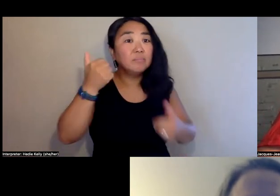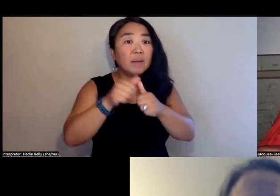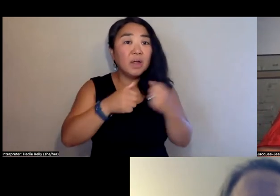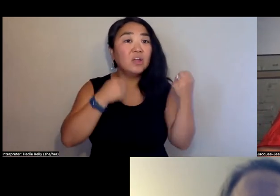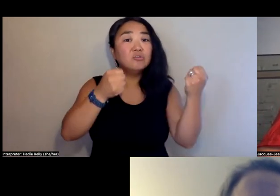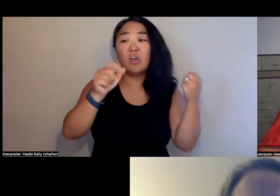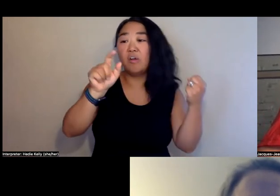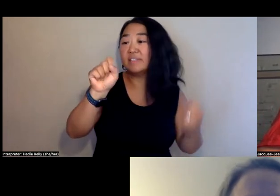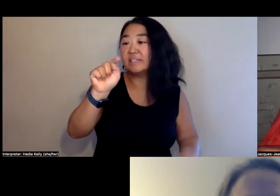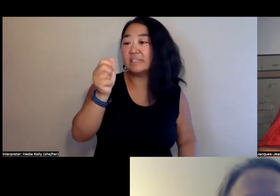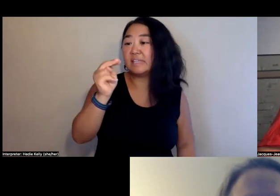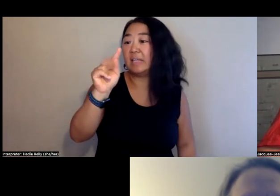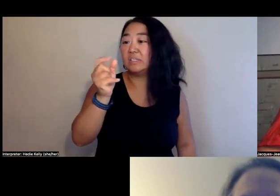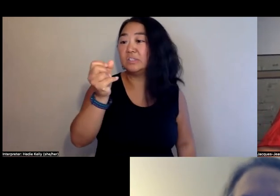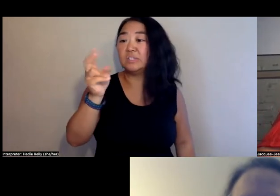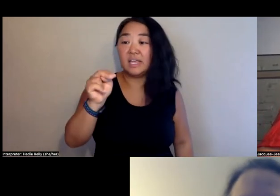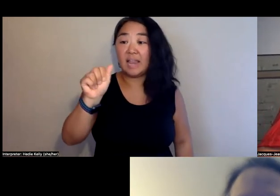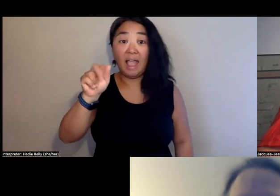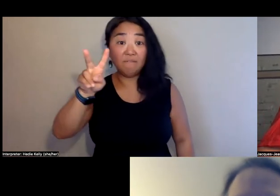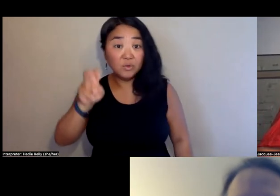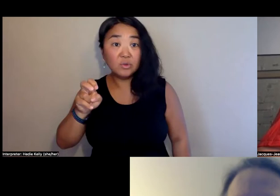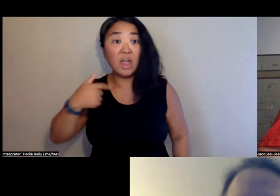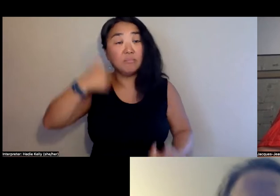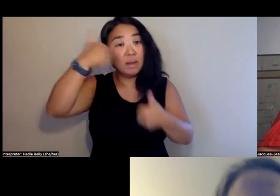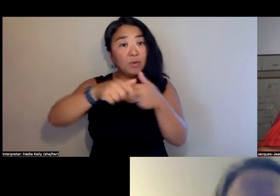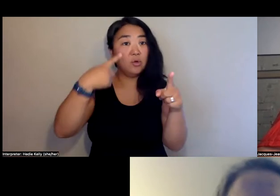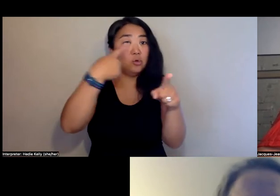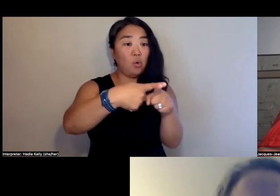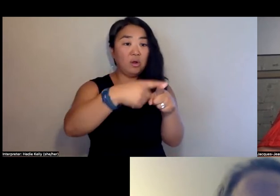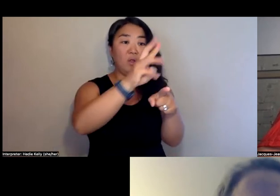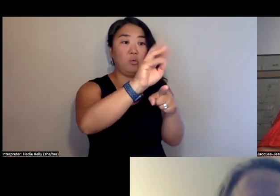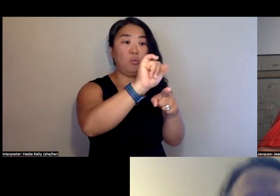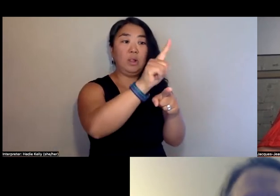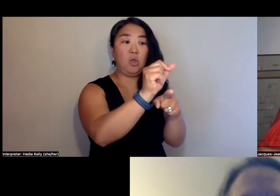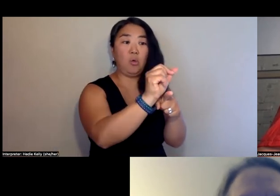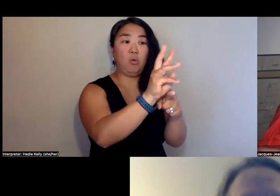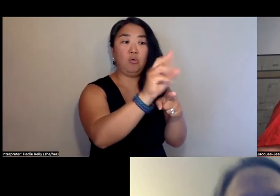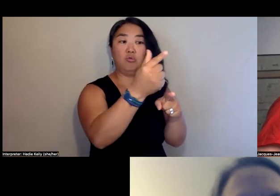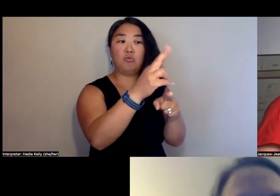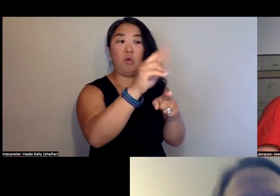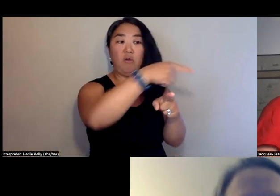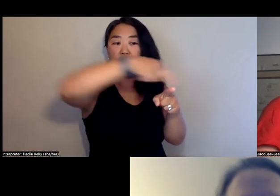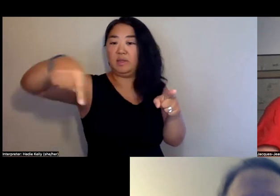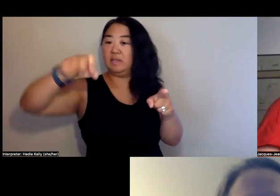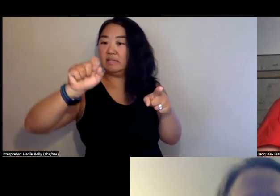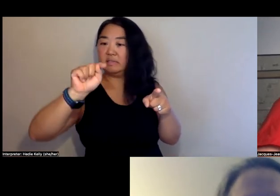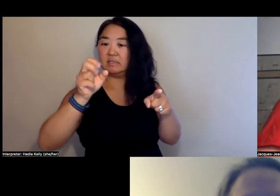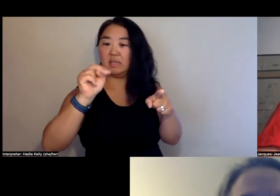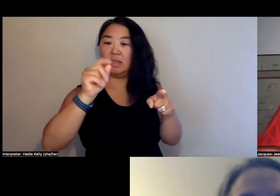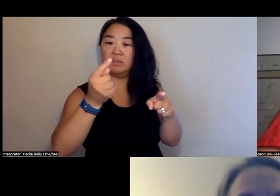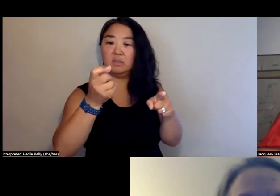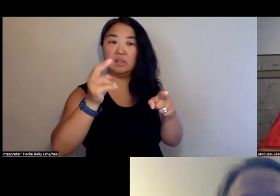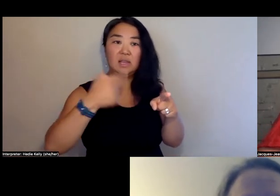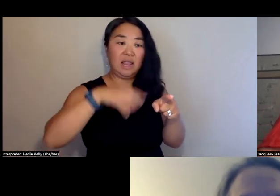Avenue or down Stenton Avenue, and at the corner of Willow Grove and Stenton were two, what my sister and I